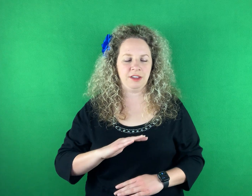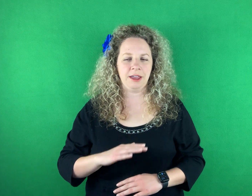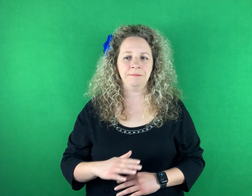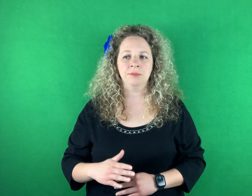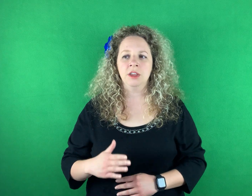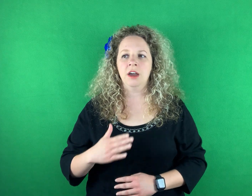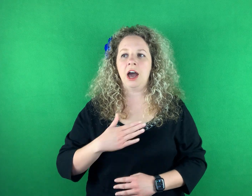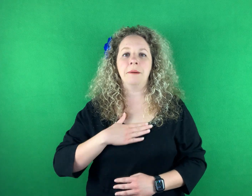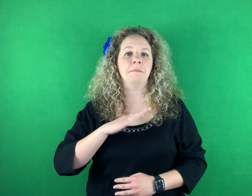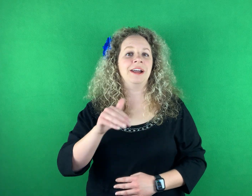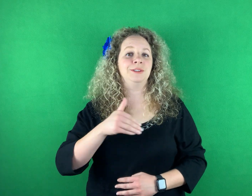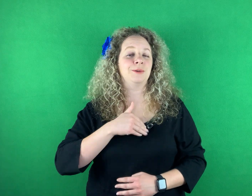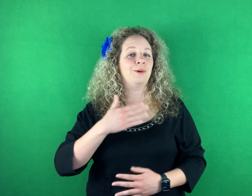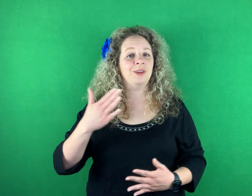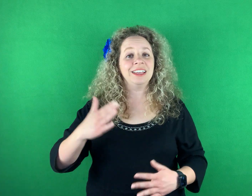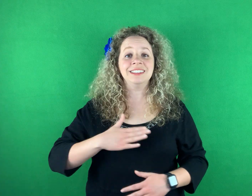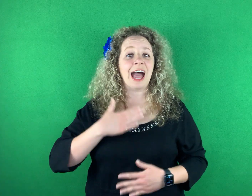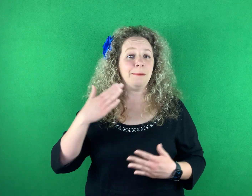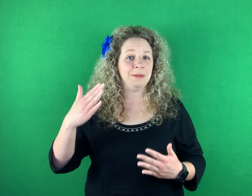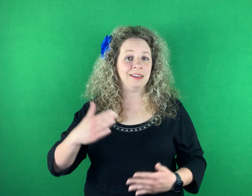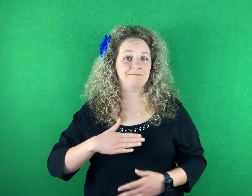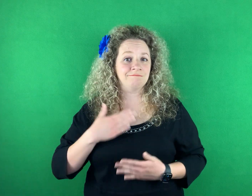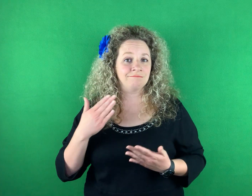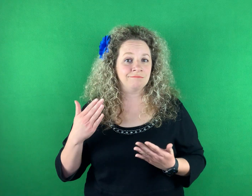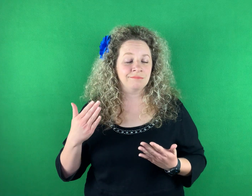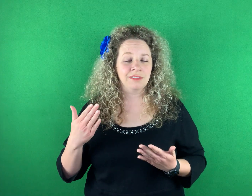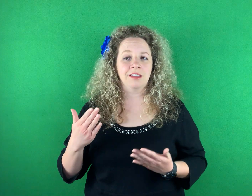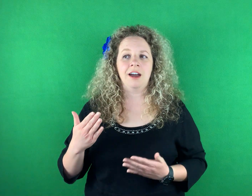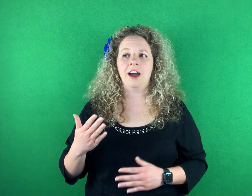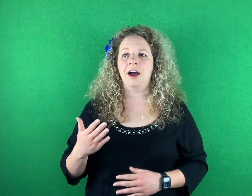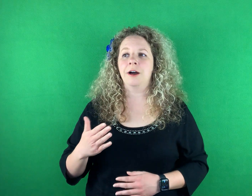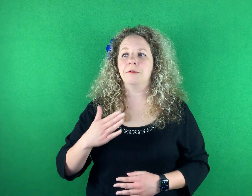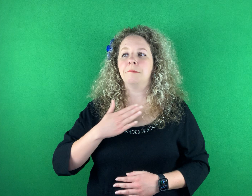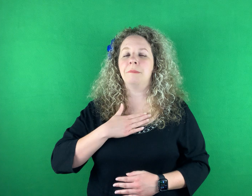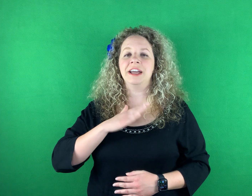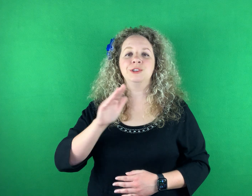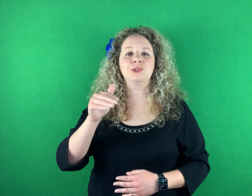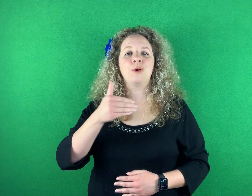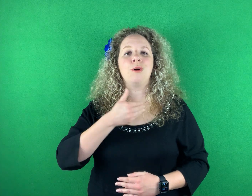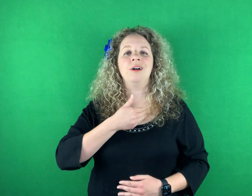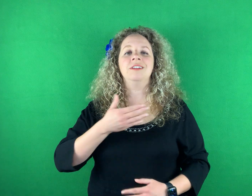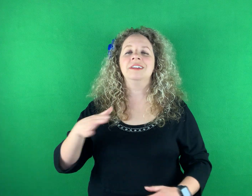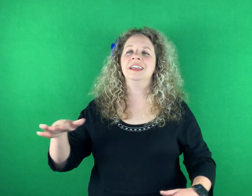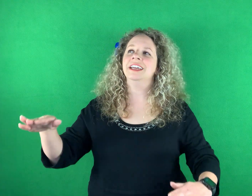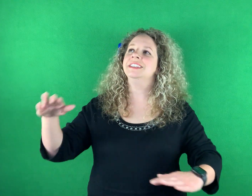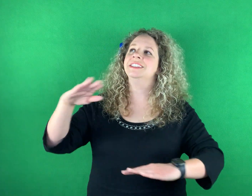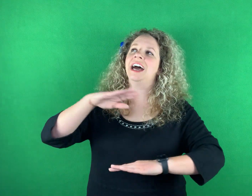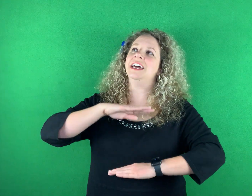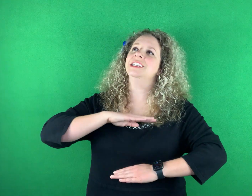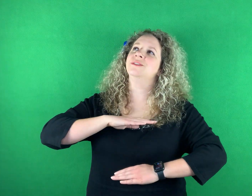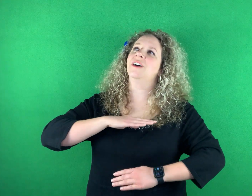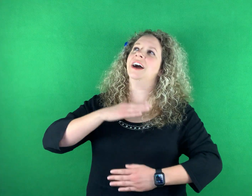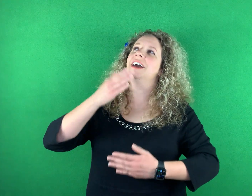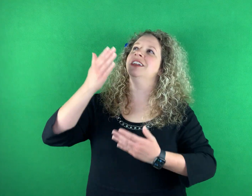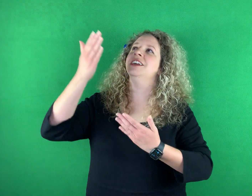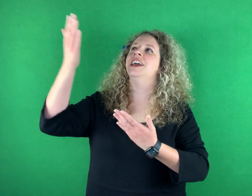okay. My soul is happy. My soul is satisfied in